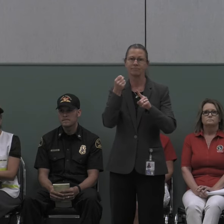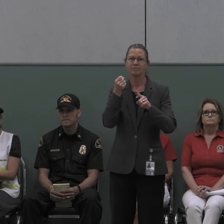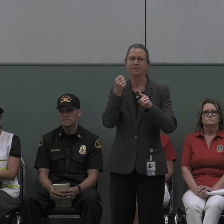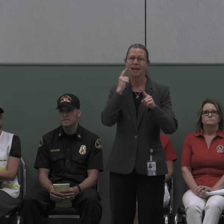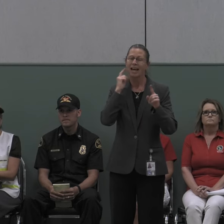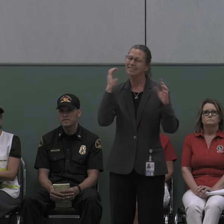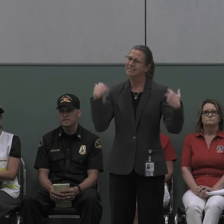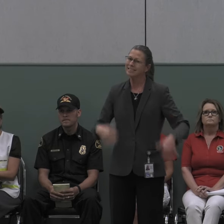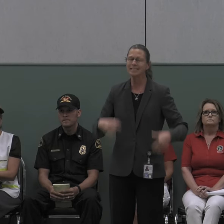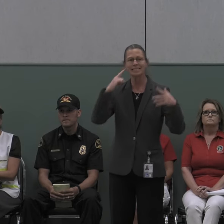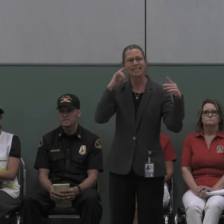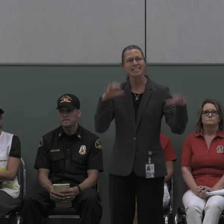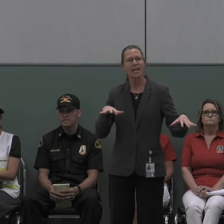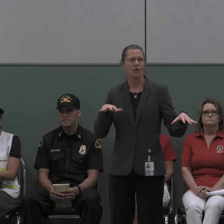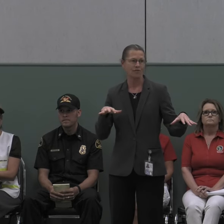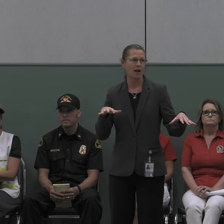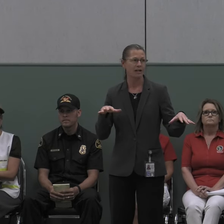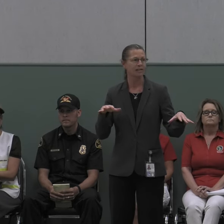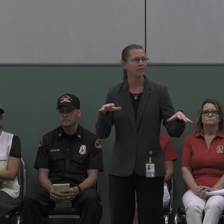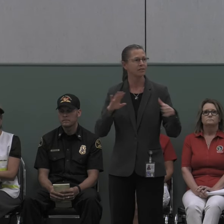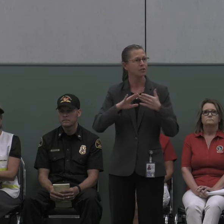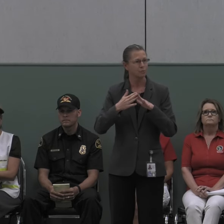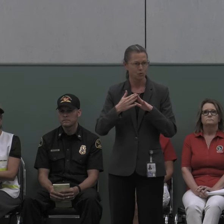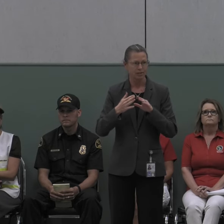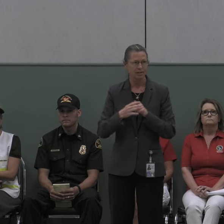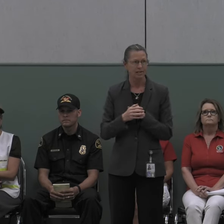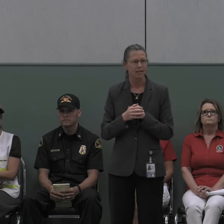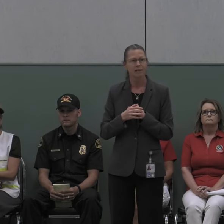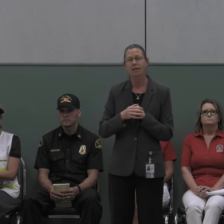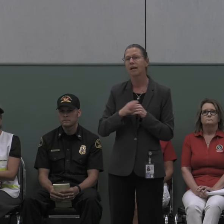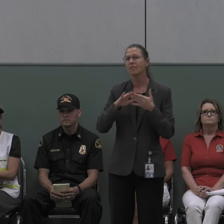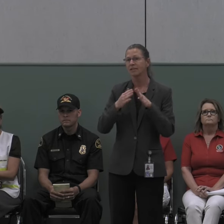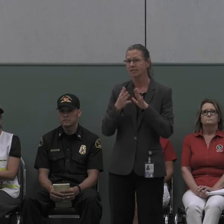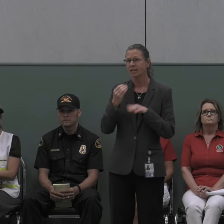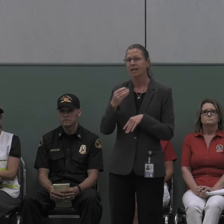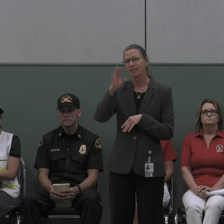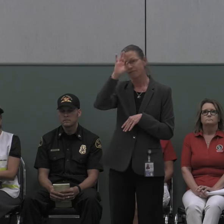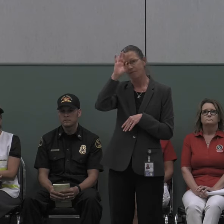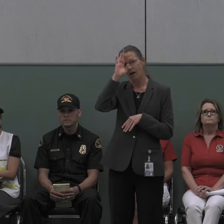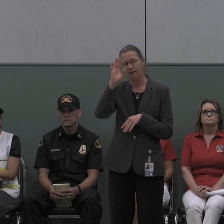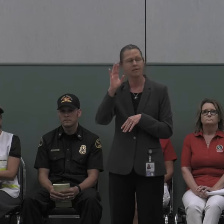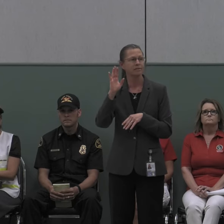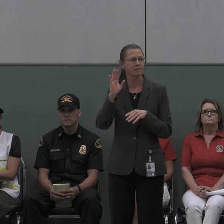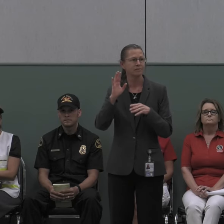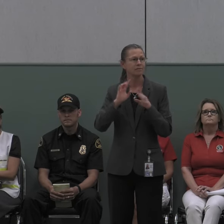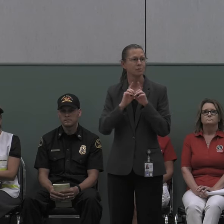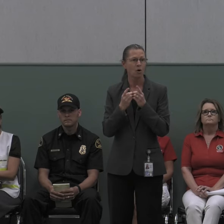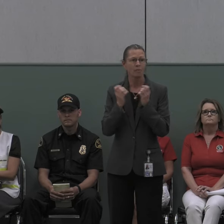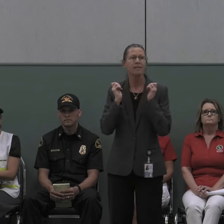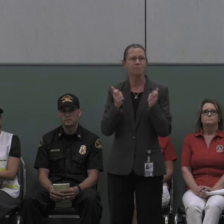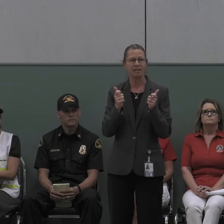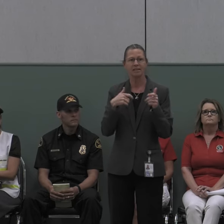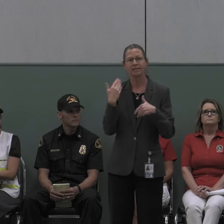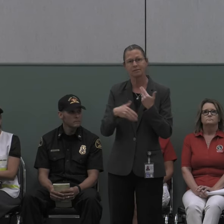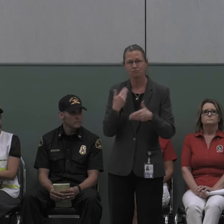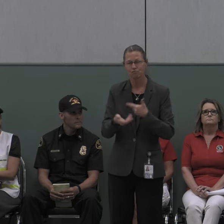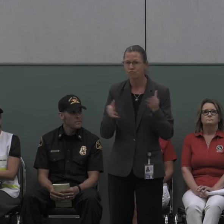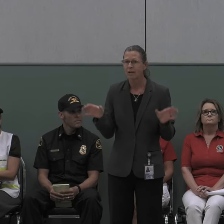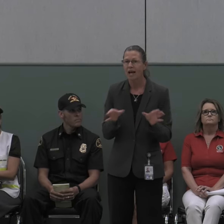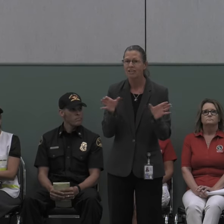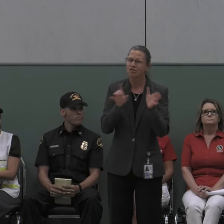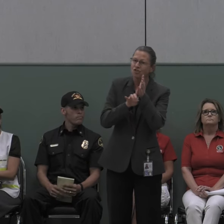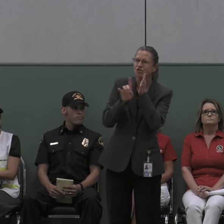terrified the community. The City of Ridgecrest and Kern County Fire Department immediately went into action and started checking on the community and